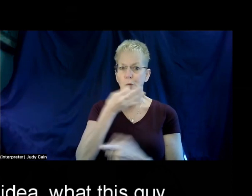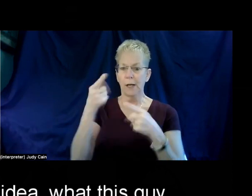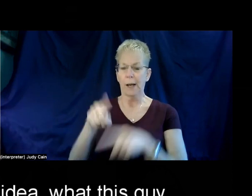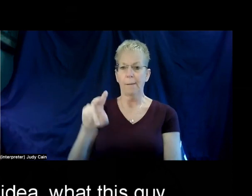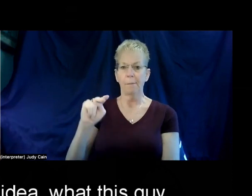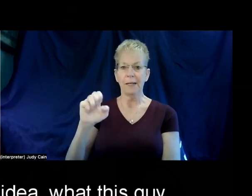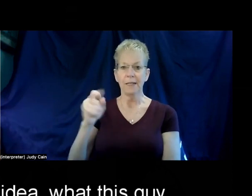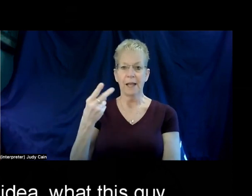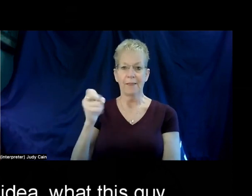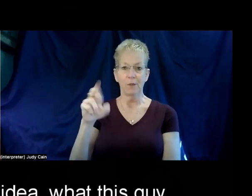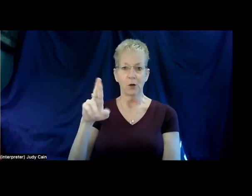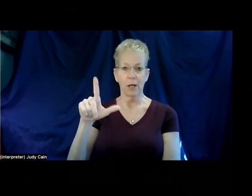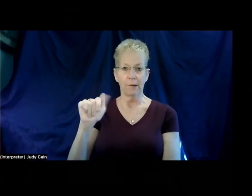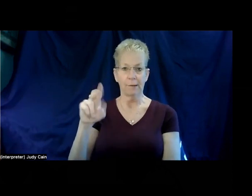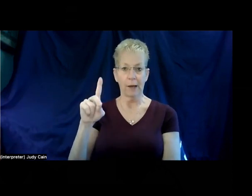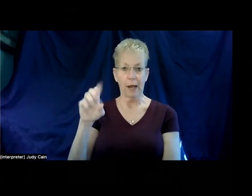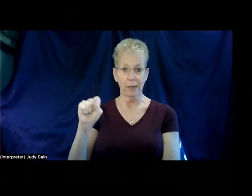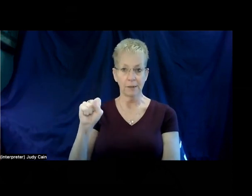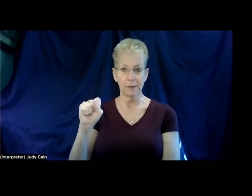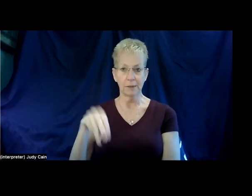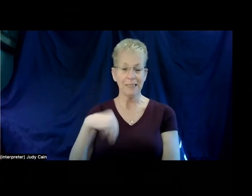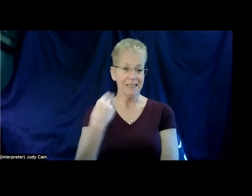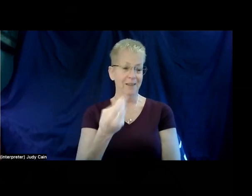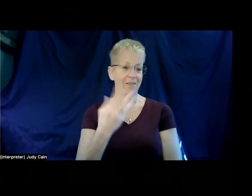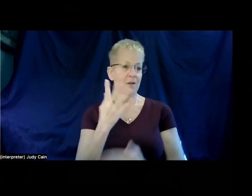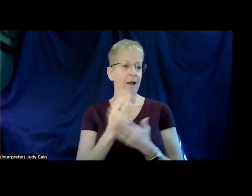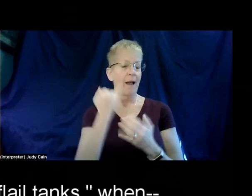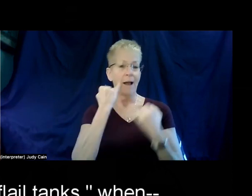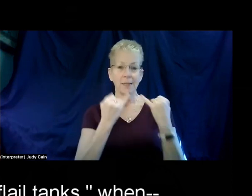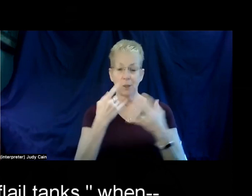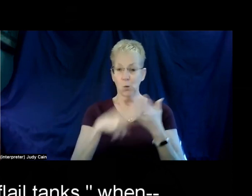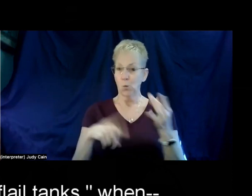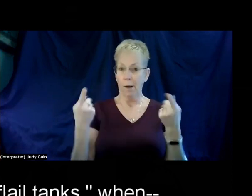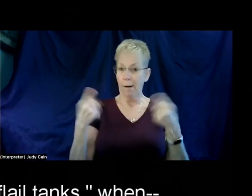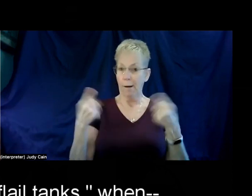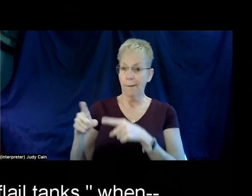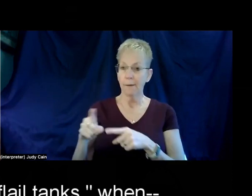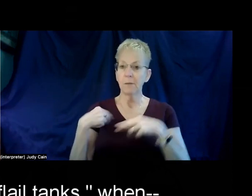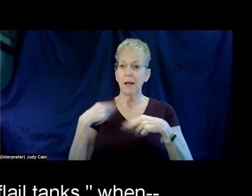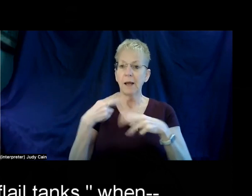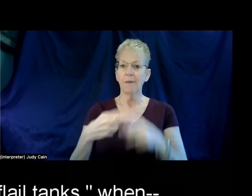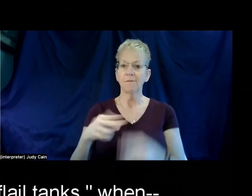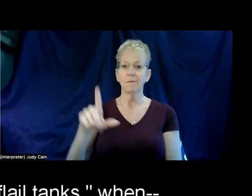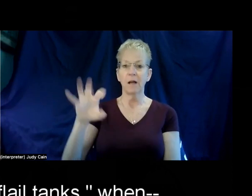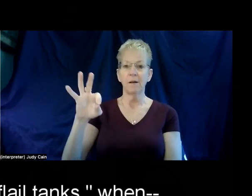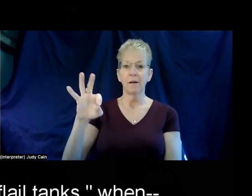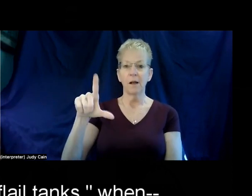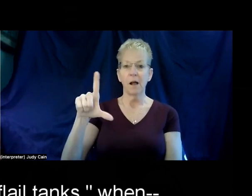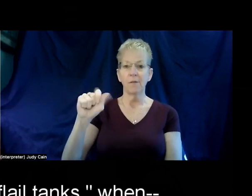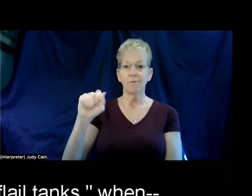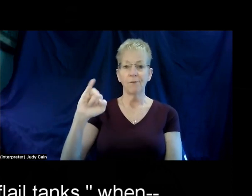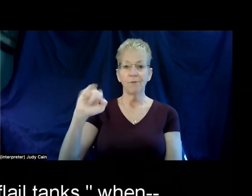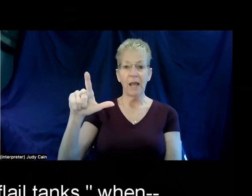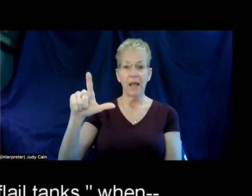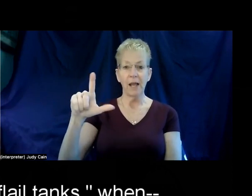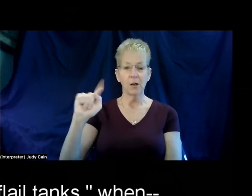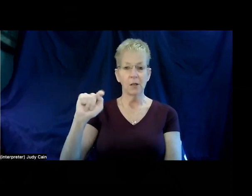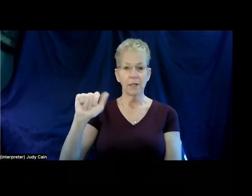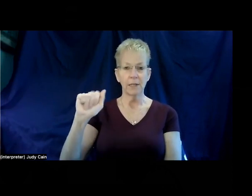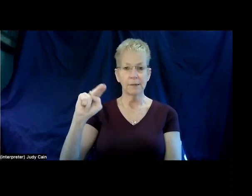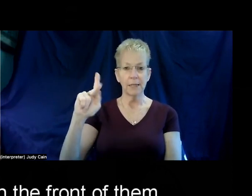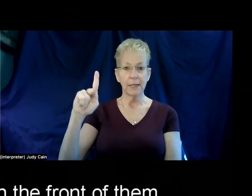an idea what this guy did during the war, they had what they called flail tanks. And these were tanks that